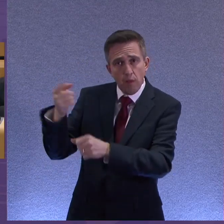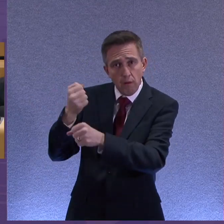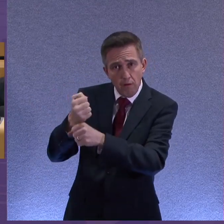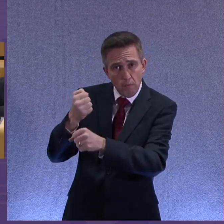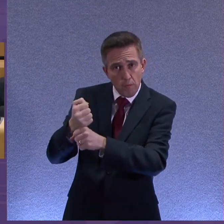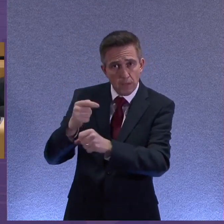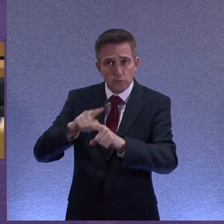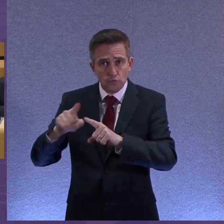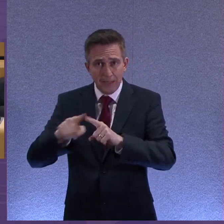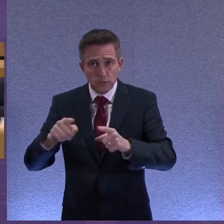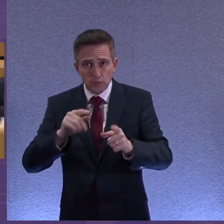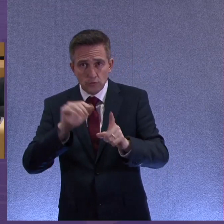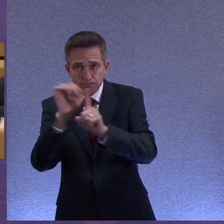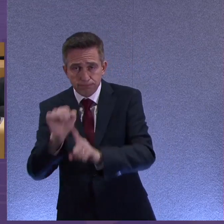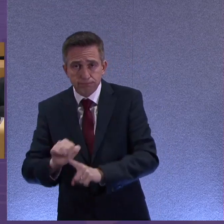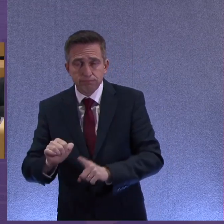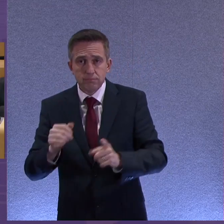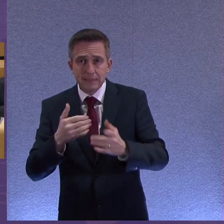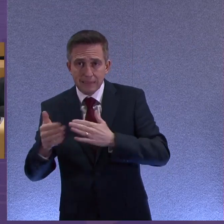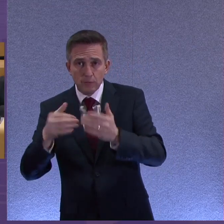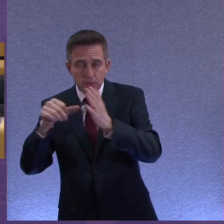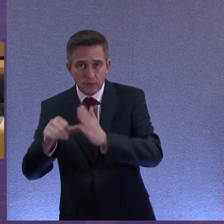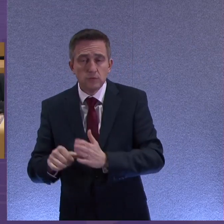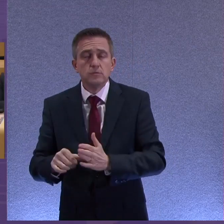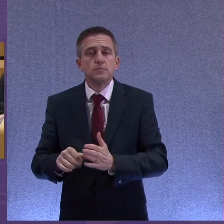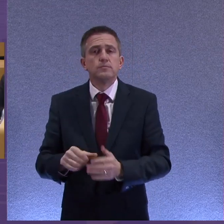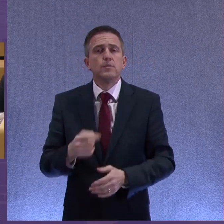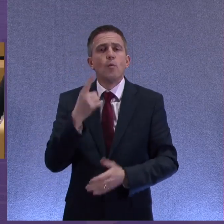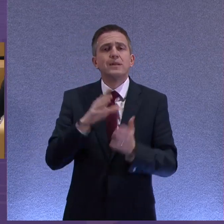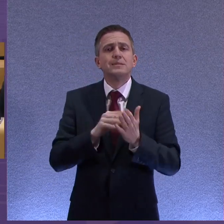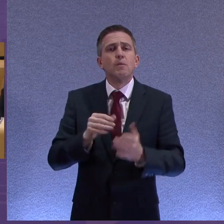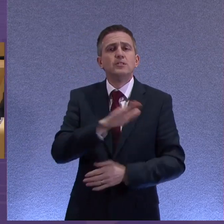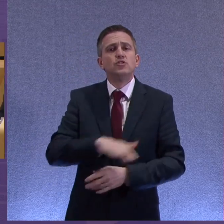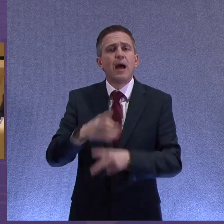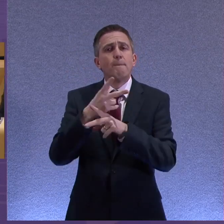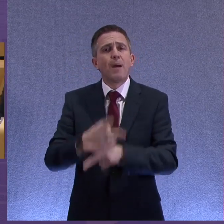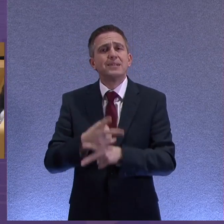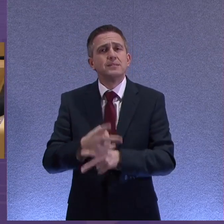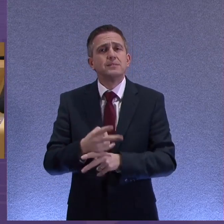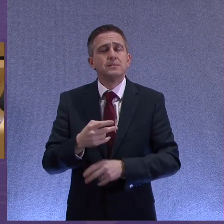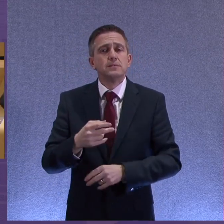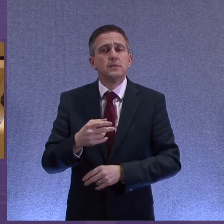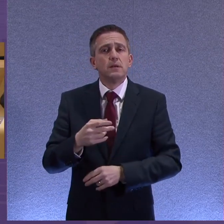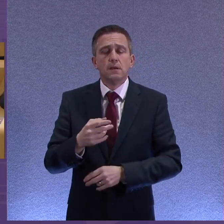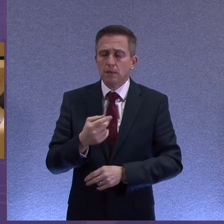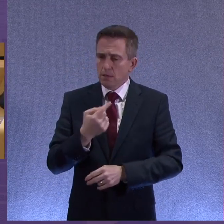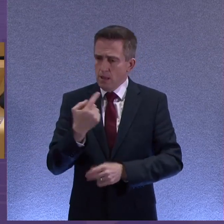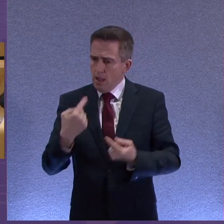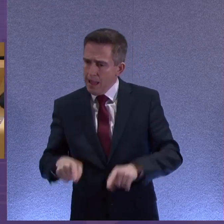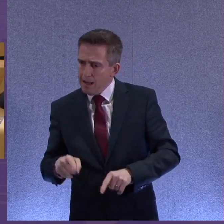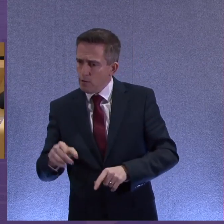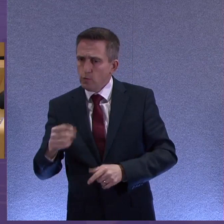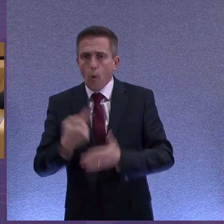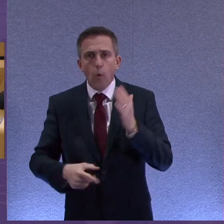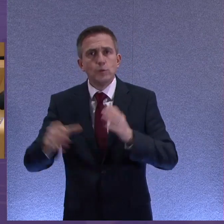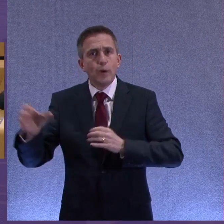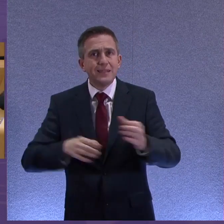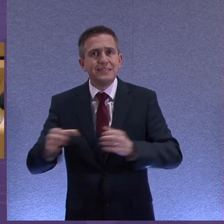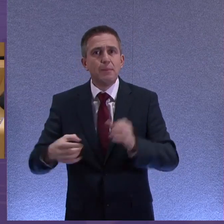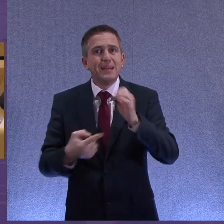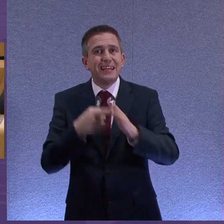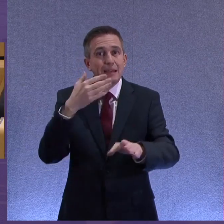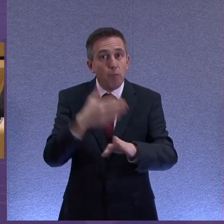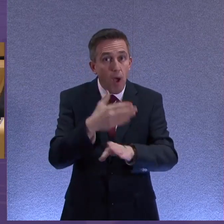on childminders, there seems to be an issue about who childminders can accept, whether it's just key workers and